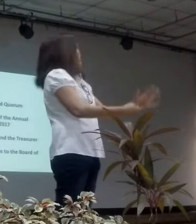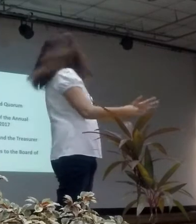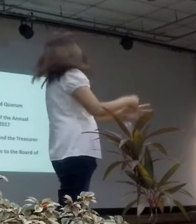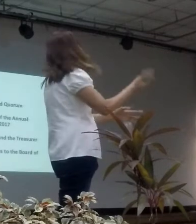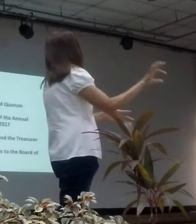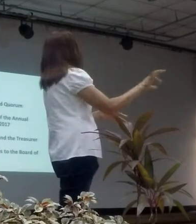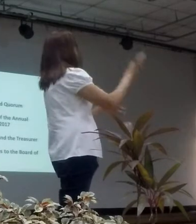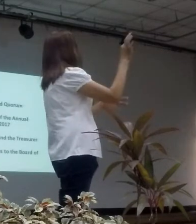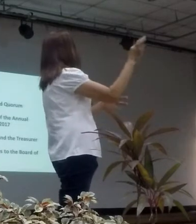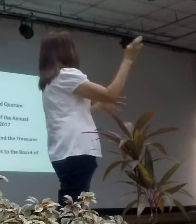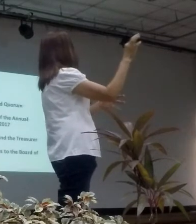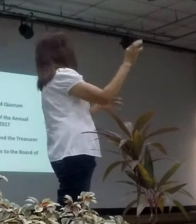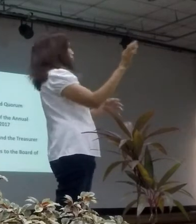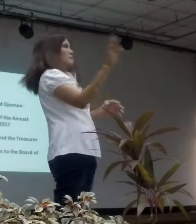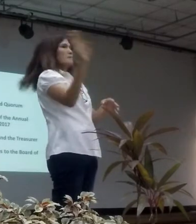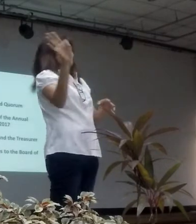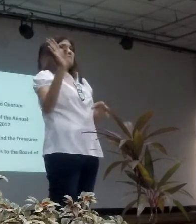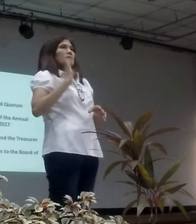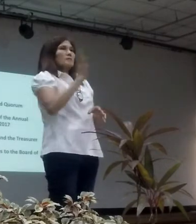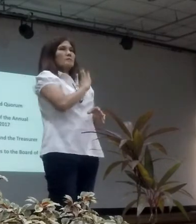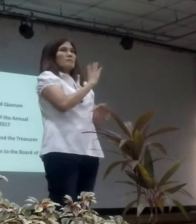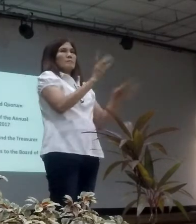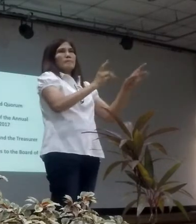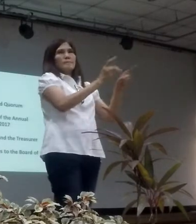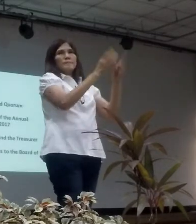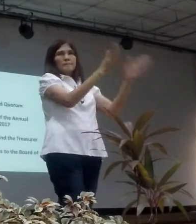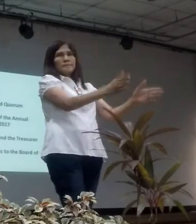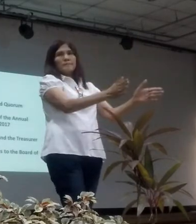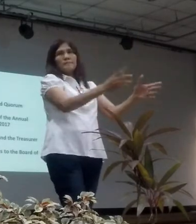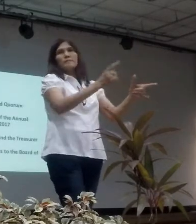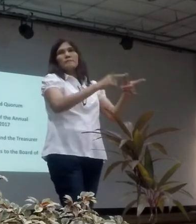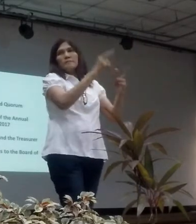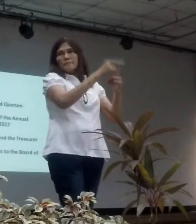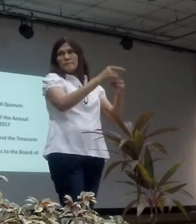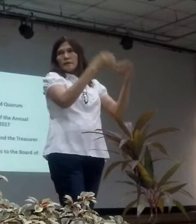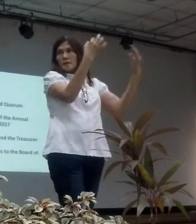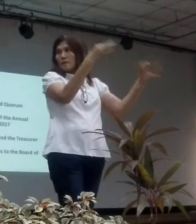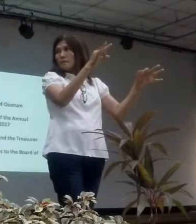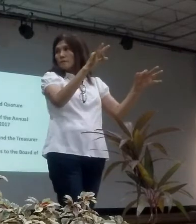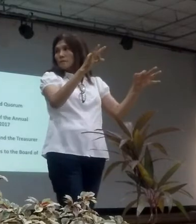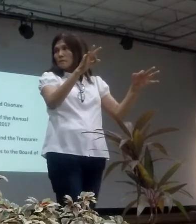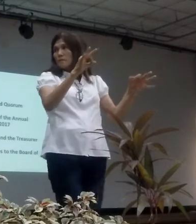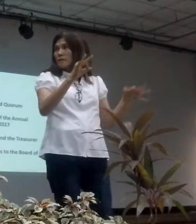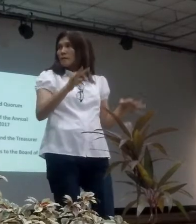the board of directors. And then, after that,